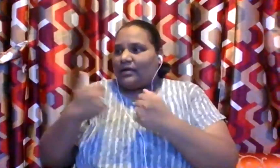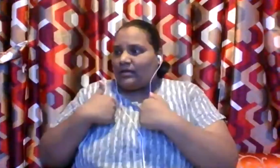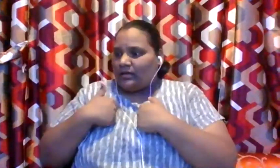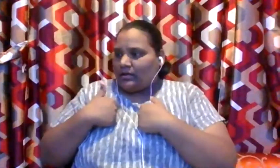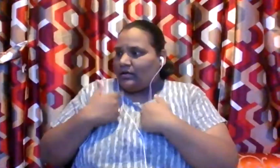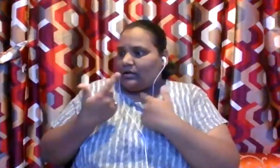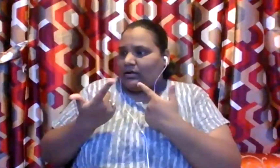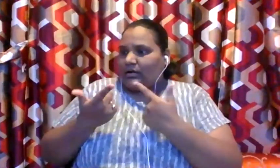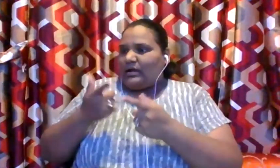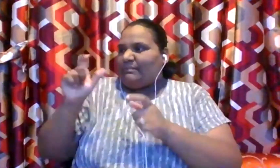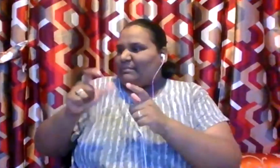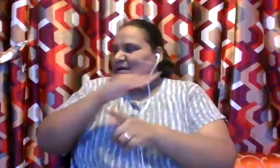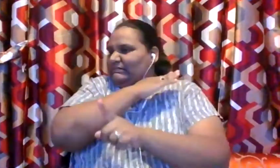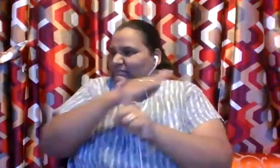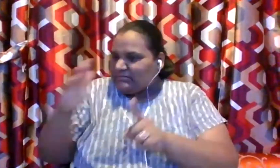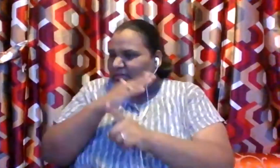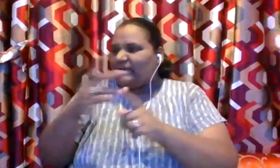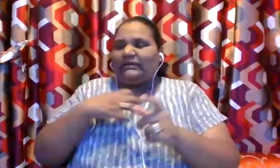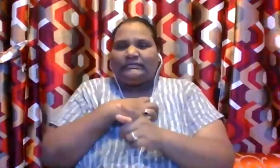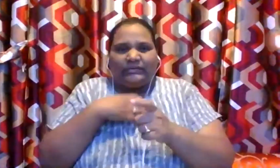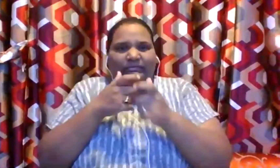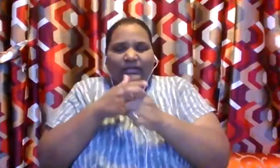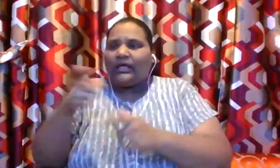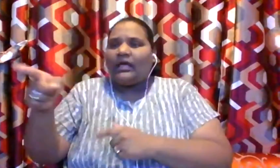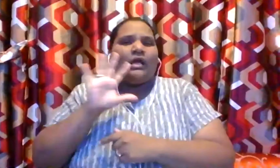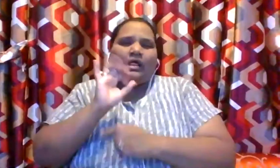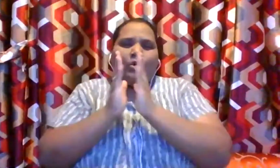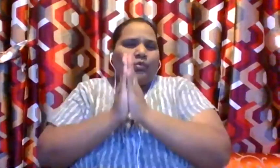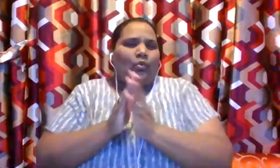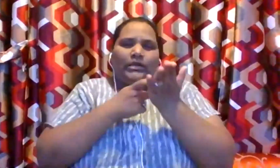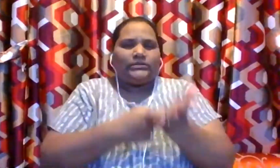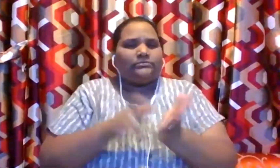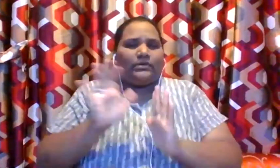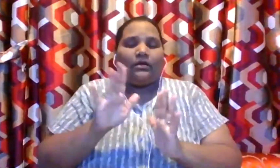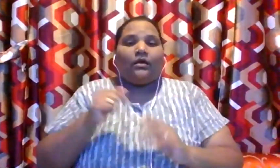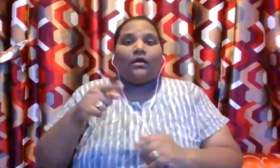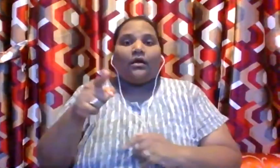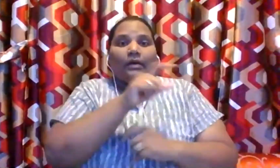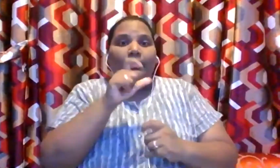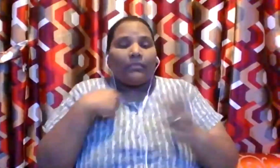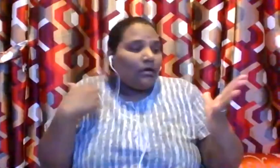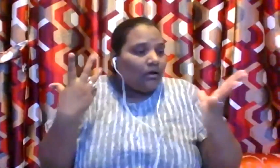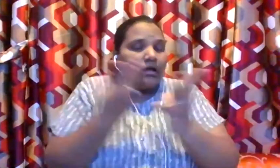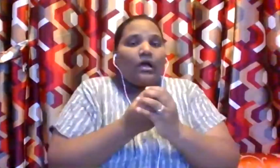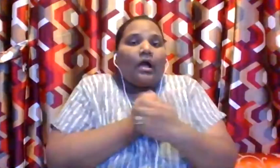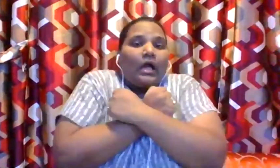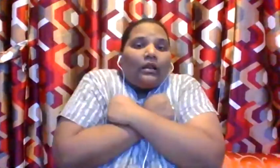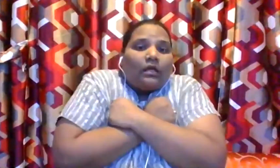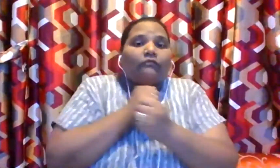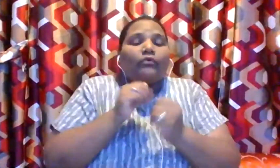fanaticism. Religion means how one has become devoted to God. That actually is true